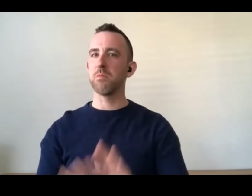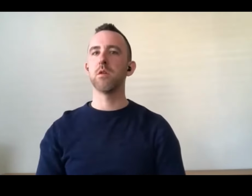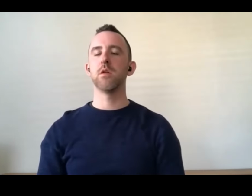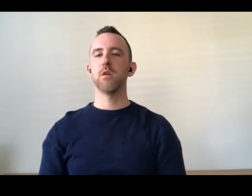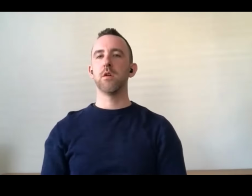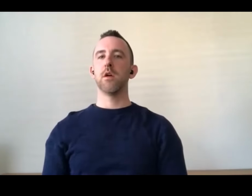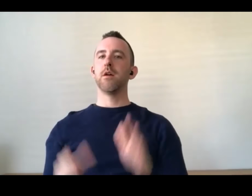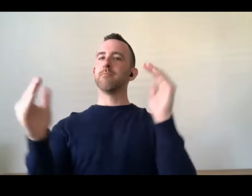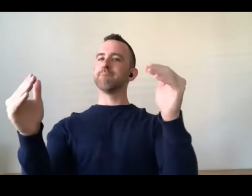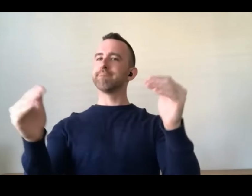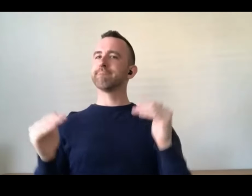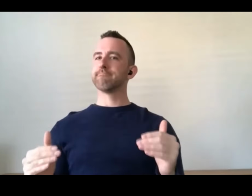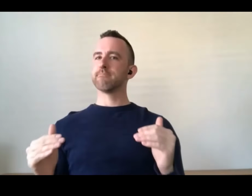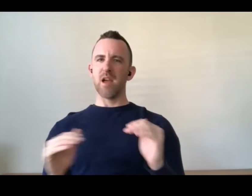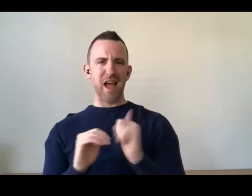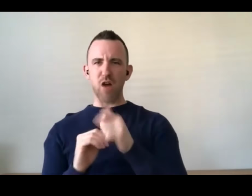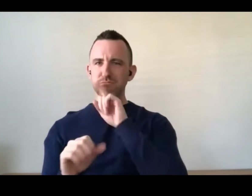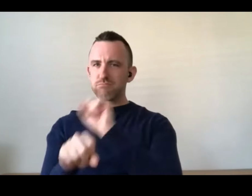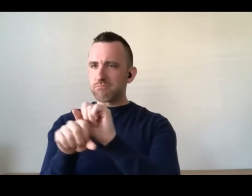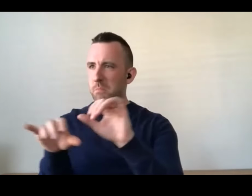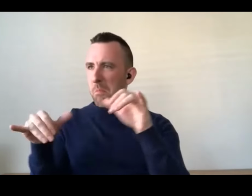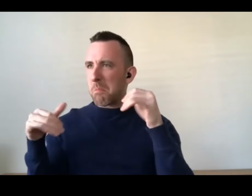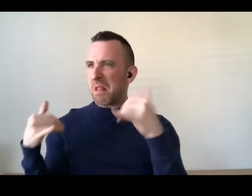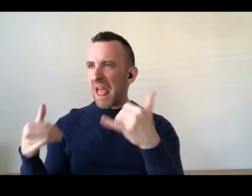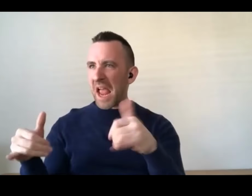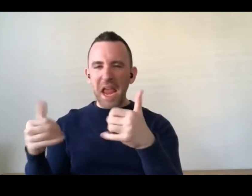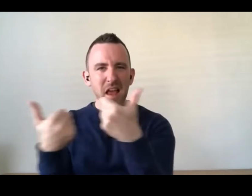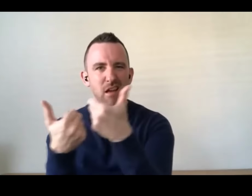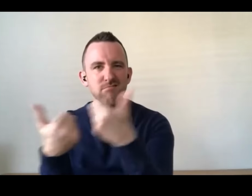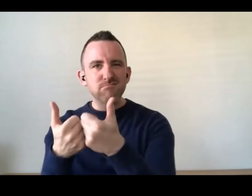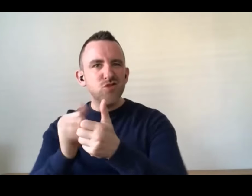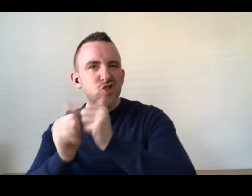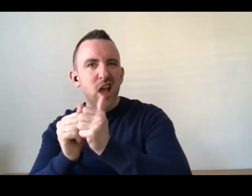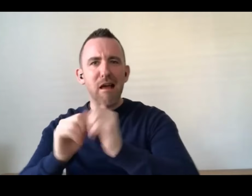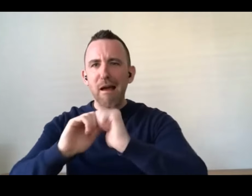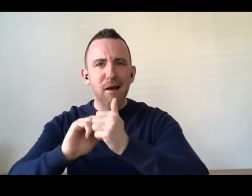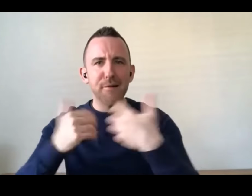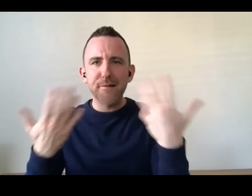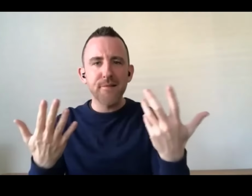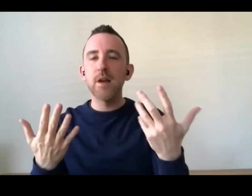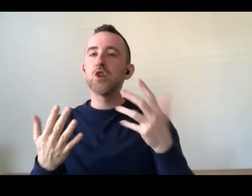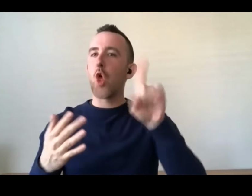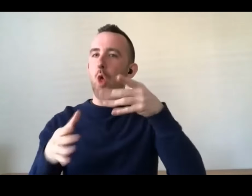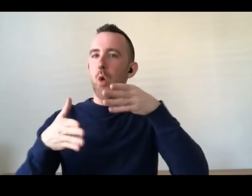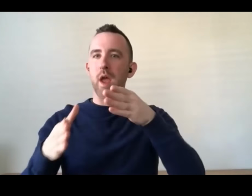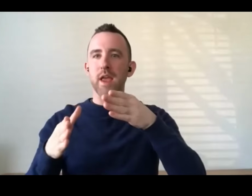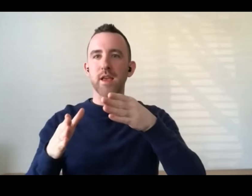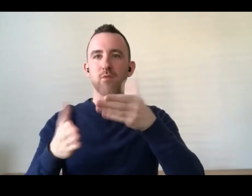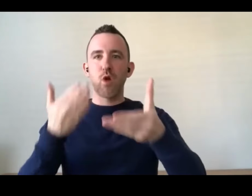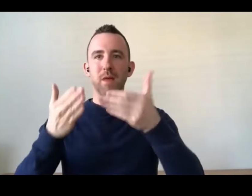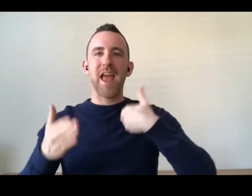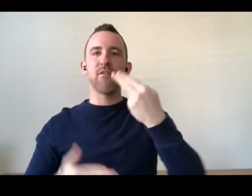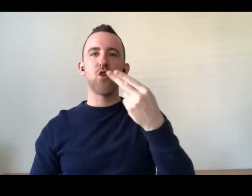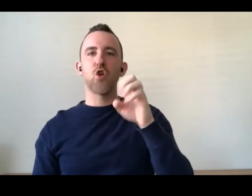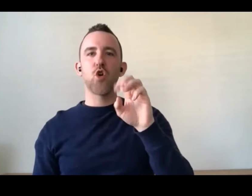the next thing is, well, how do you actually play? And to do that, I feel like the only way to do that is probably to have Hermione explain